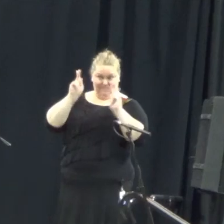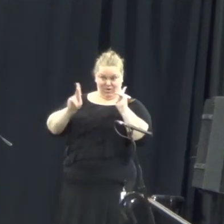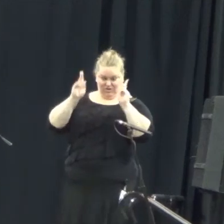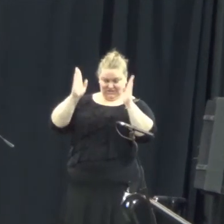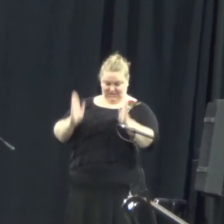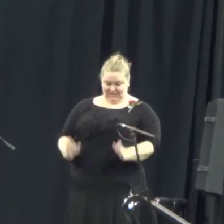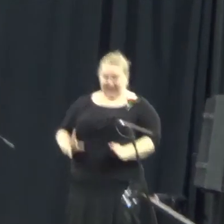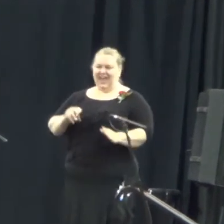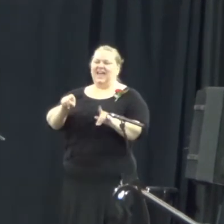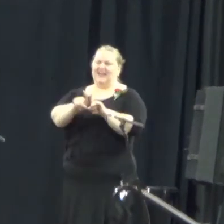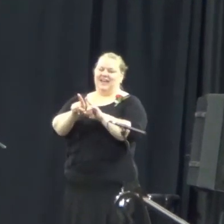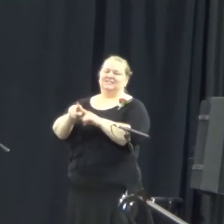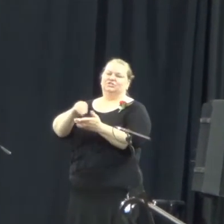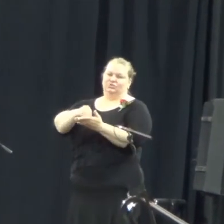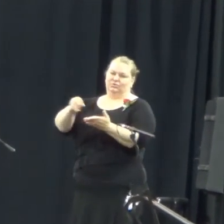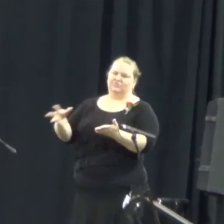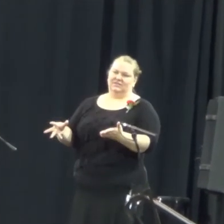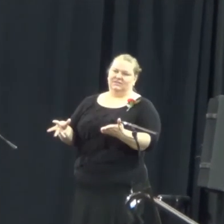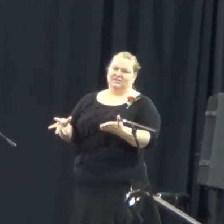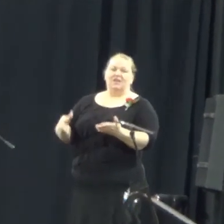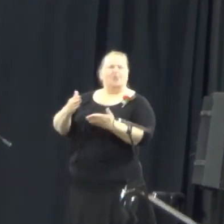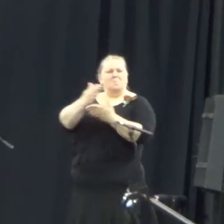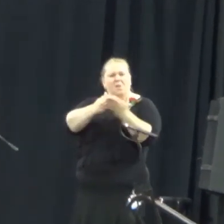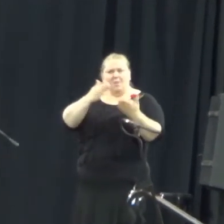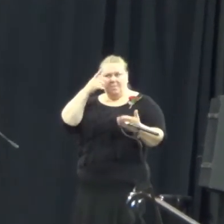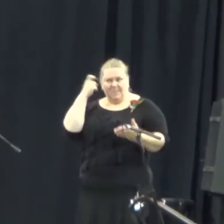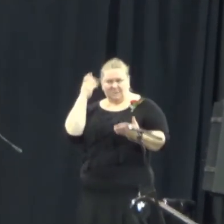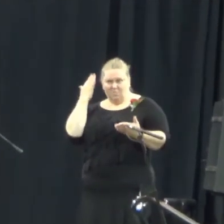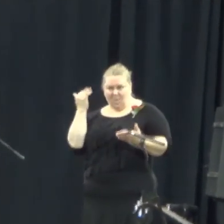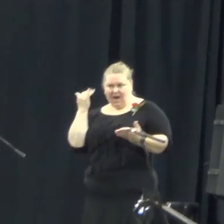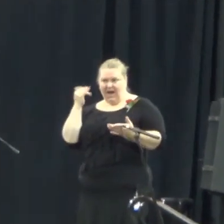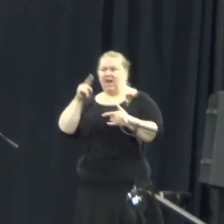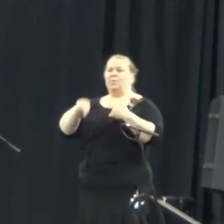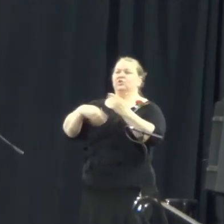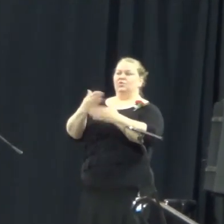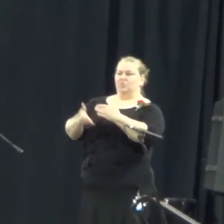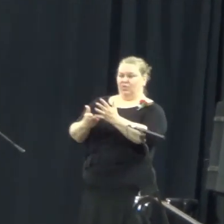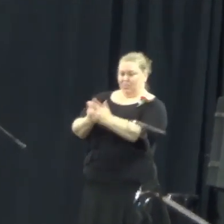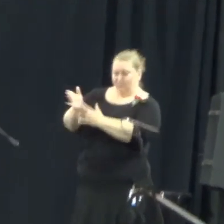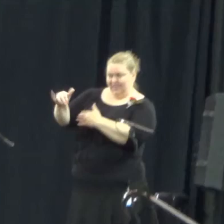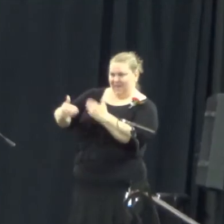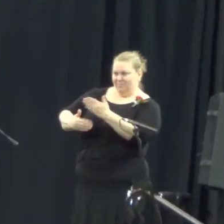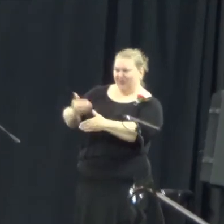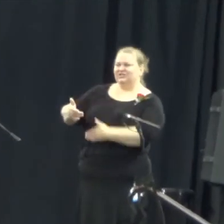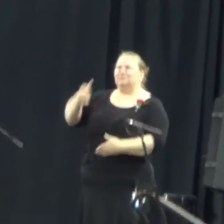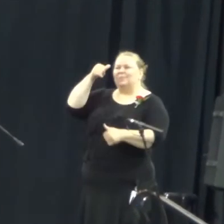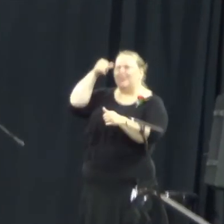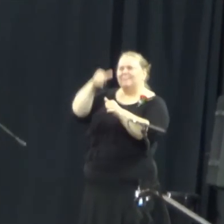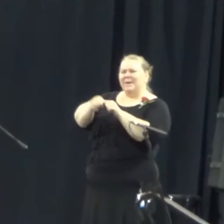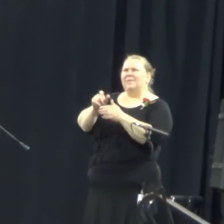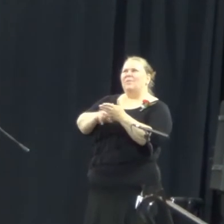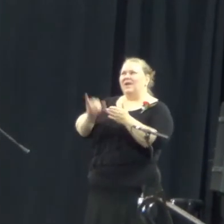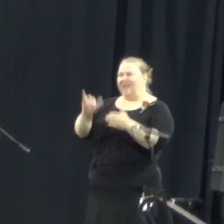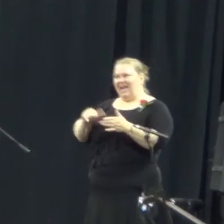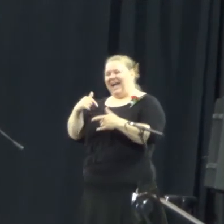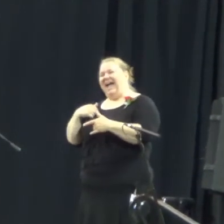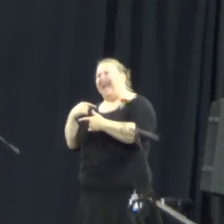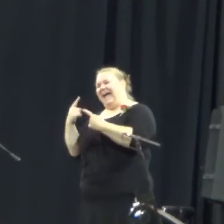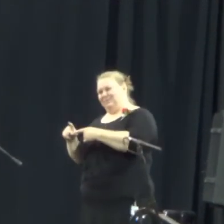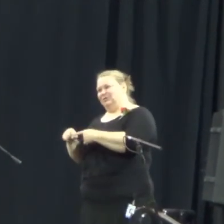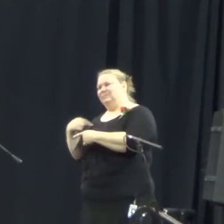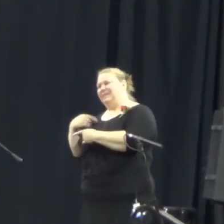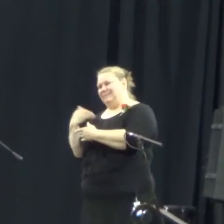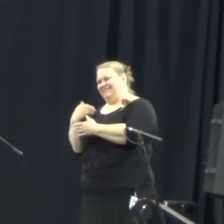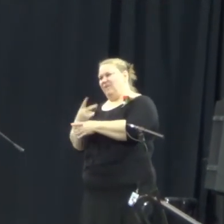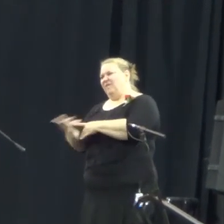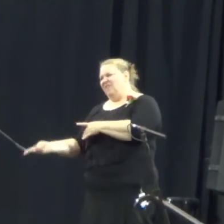students. Partly because when you go through this process, you kind of remember what it was like. Oh yeah, I went through that before, it